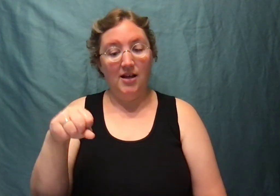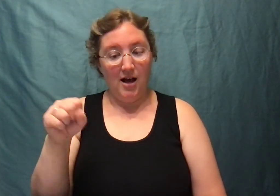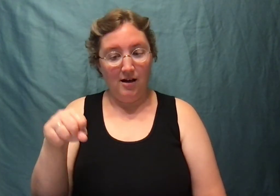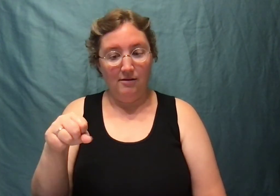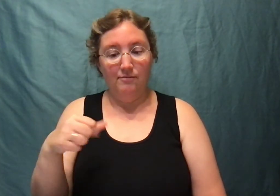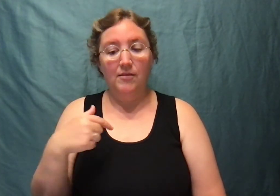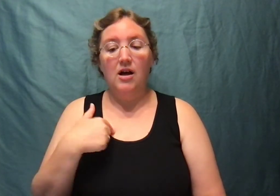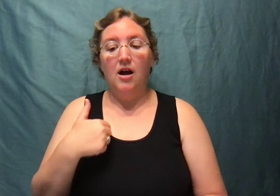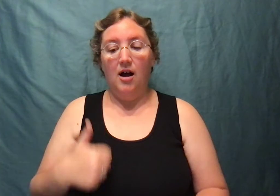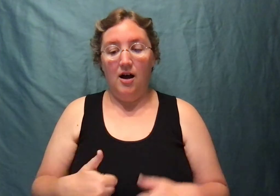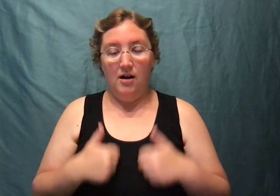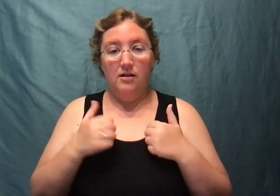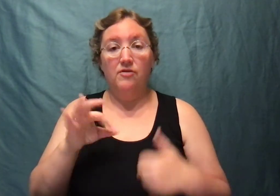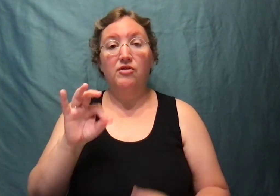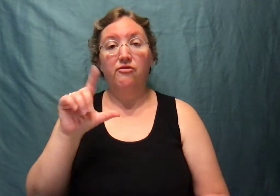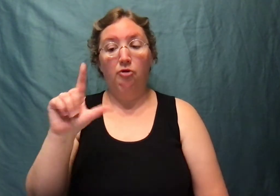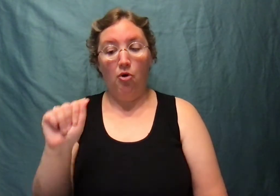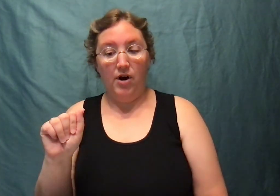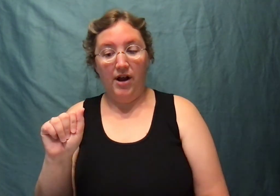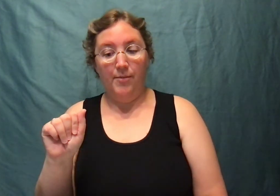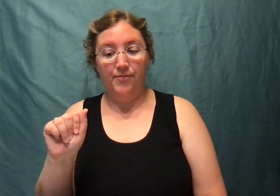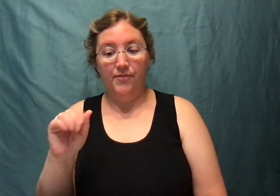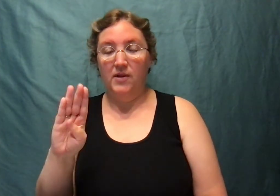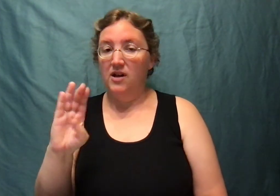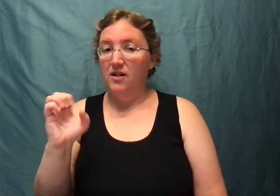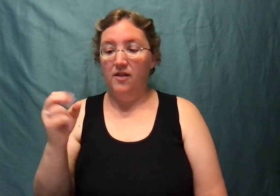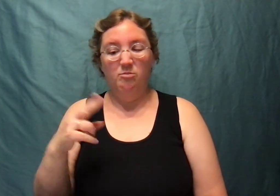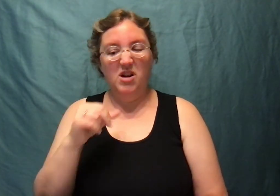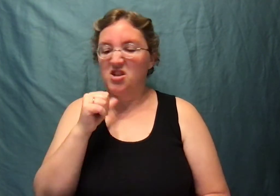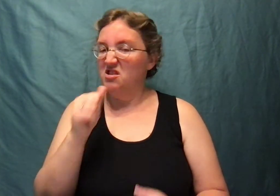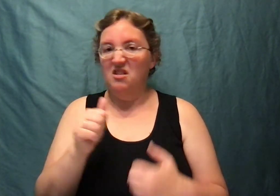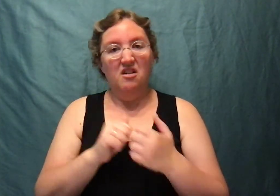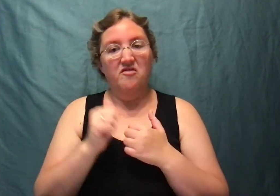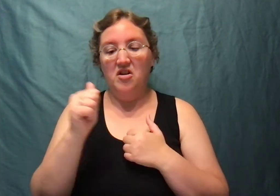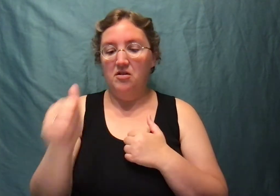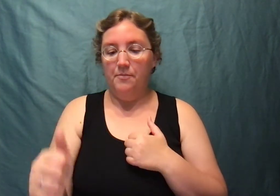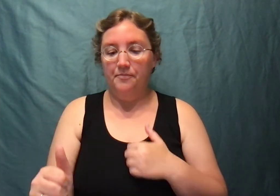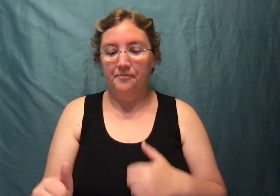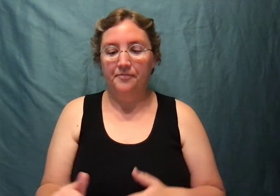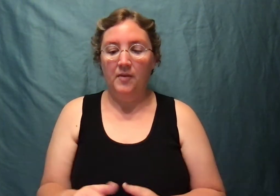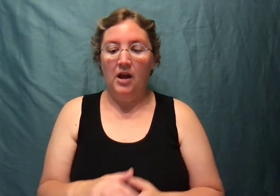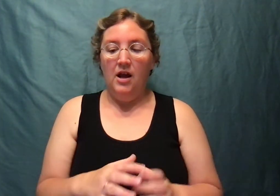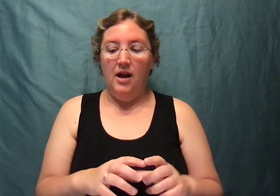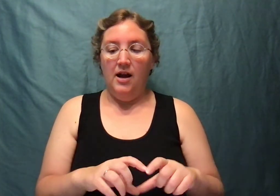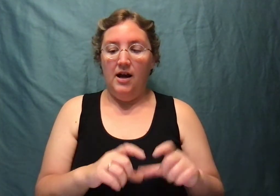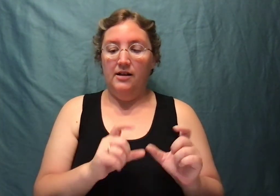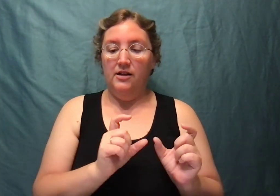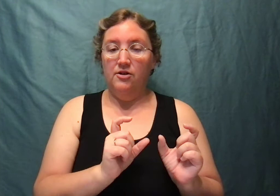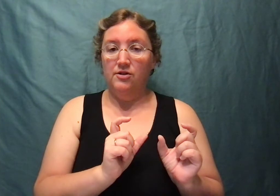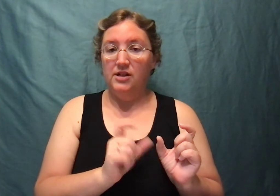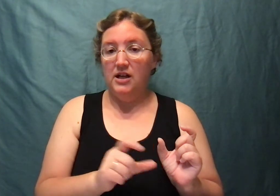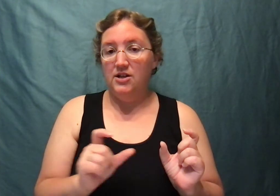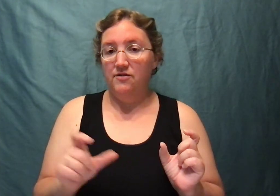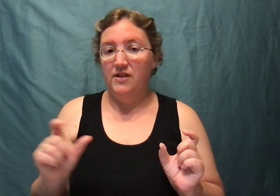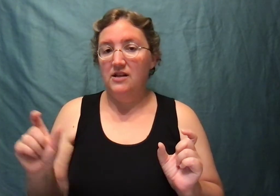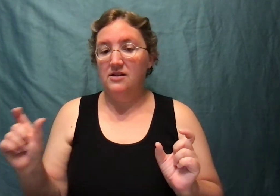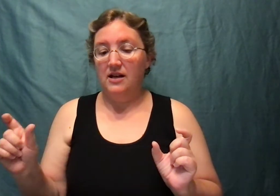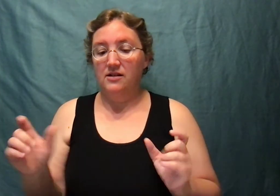yeah, I live in Florida. The beach is not far. And then there's each of these things that you